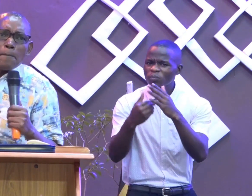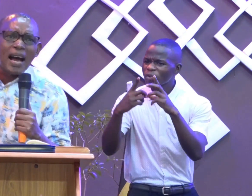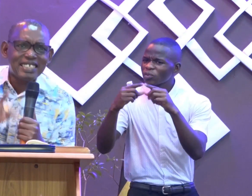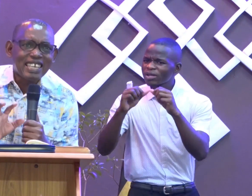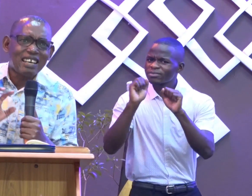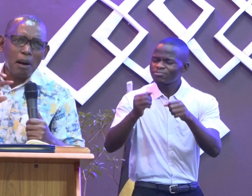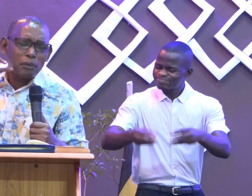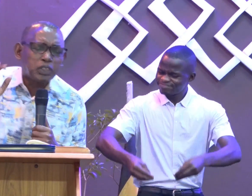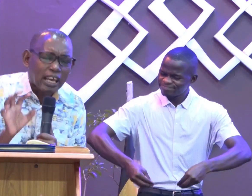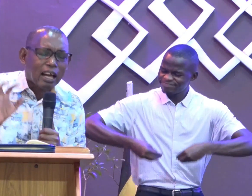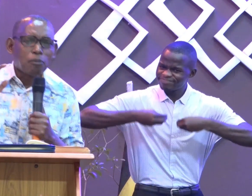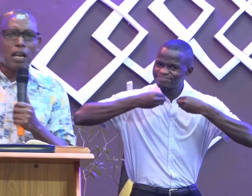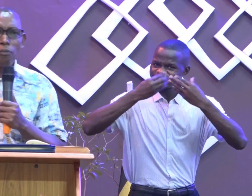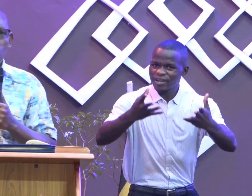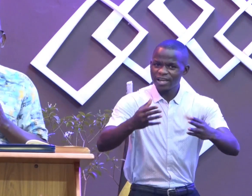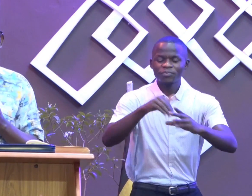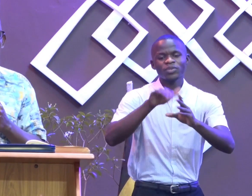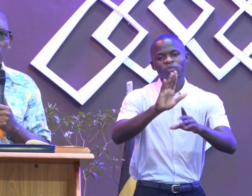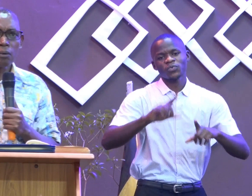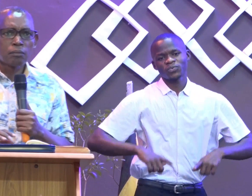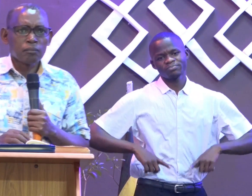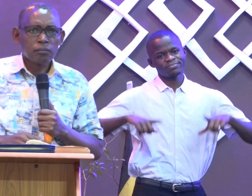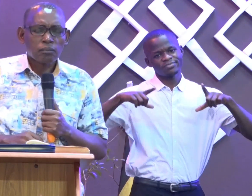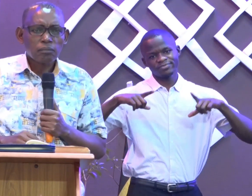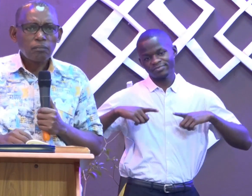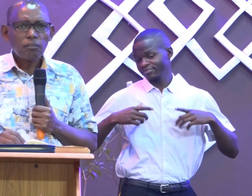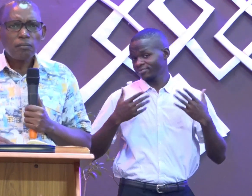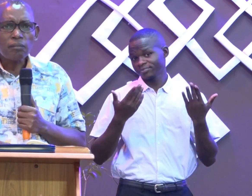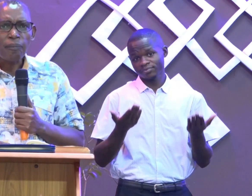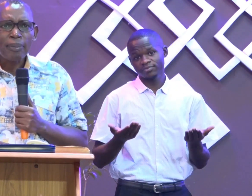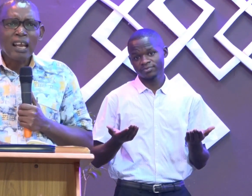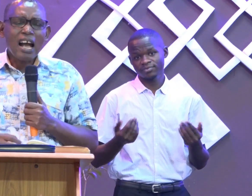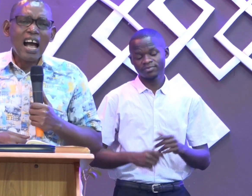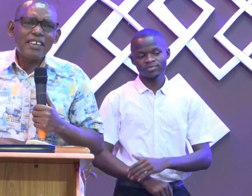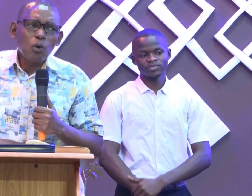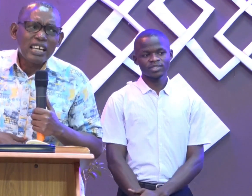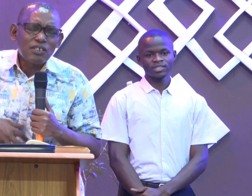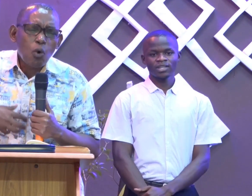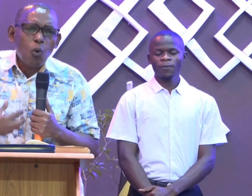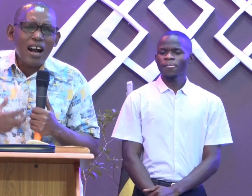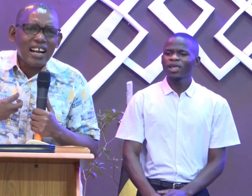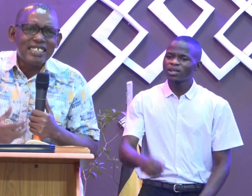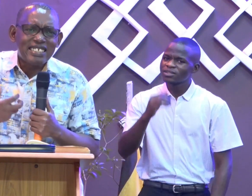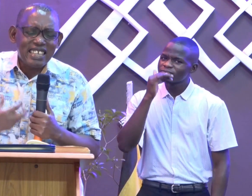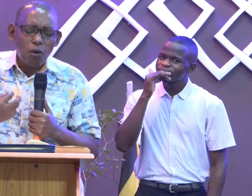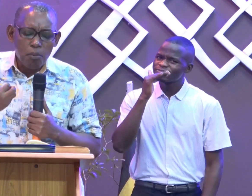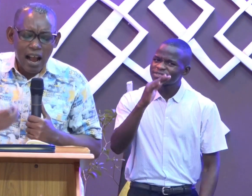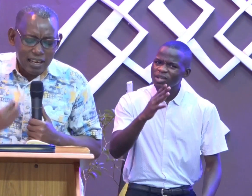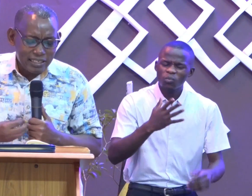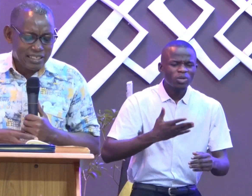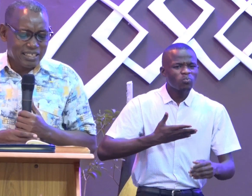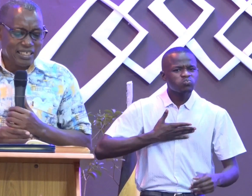abikulu imparting abikuteeka mu bulamu mu mutima gwo. It feels if he had authority would just impart this word in your heart. Ayogeza